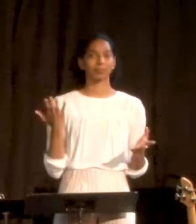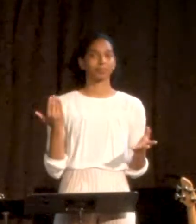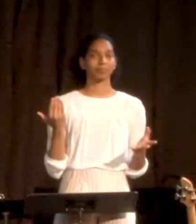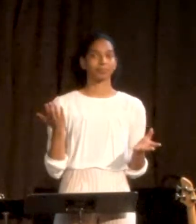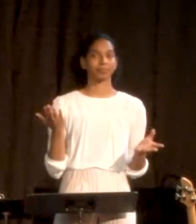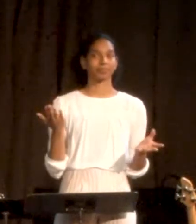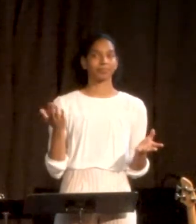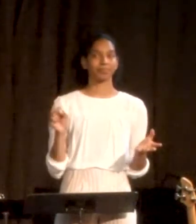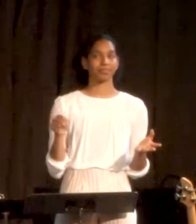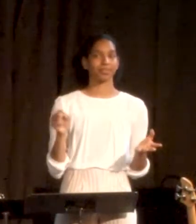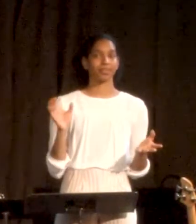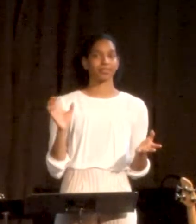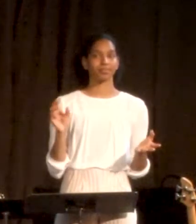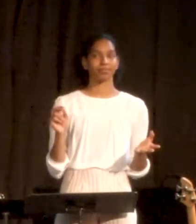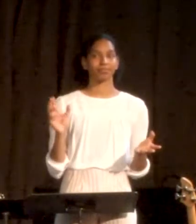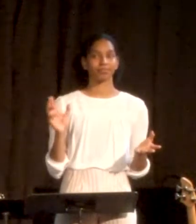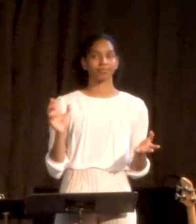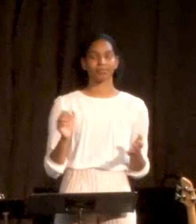Yeah.